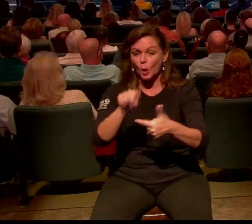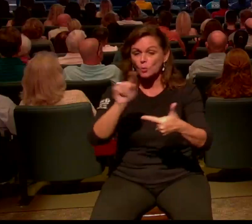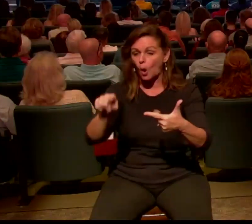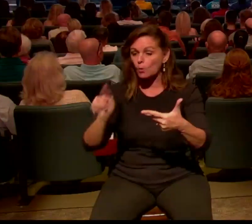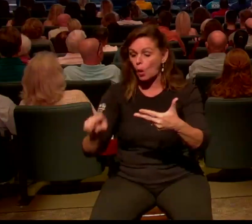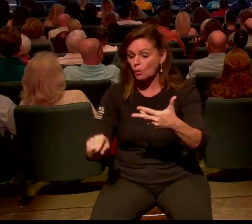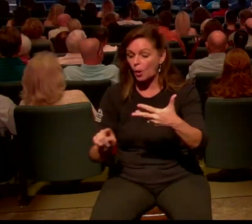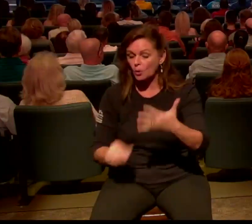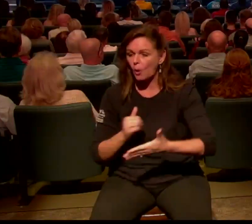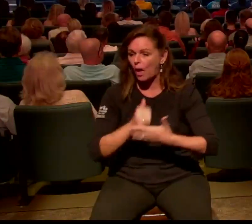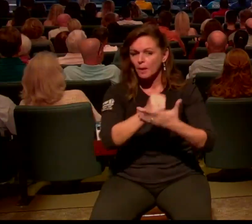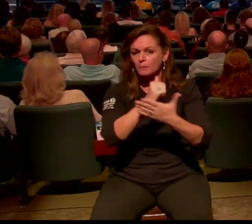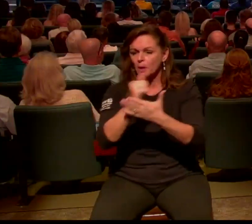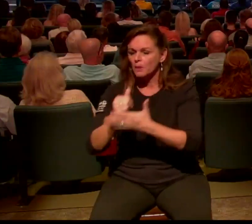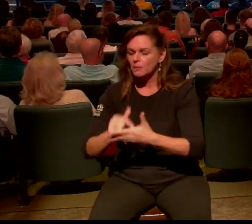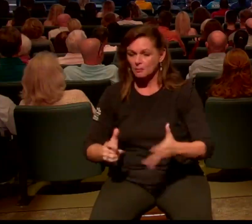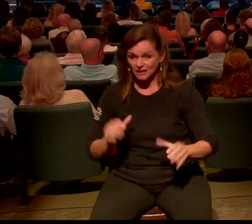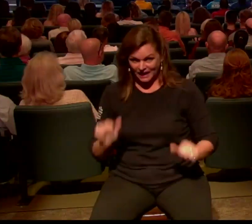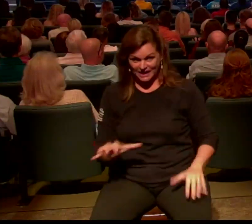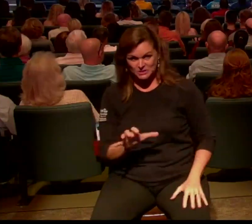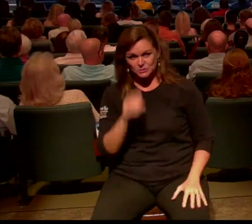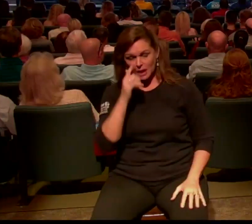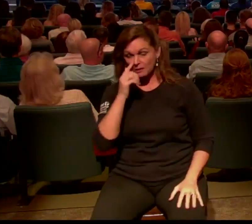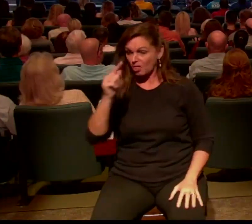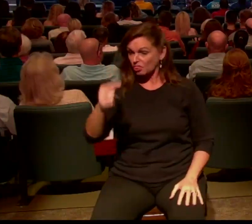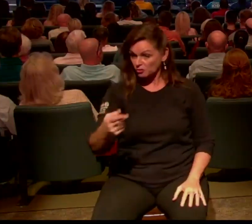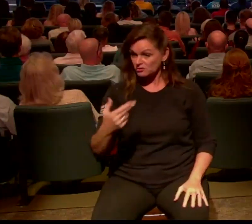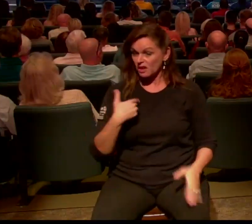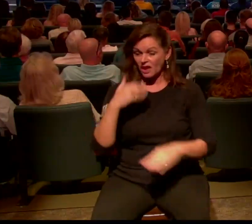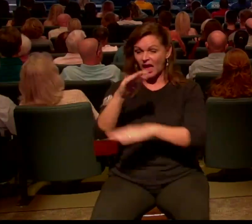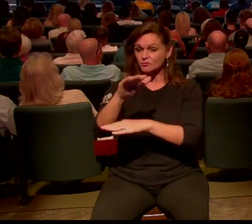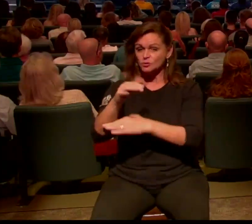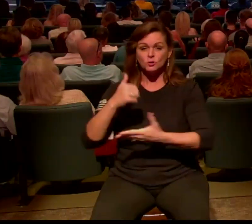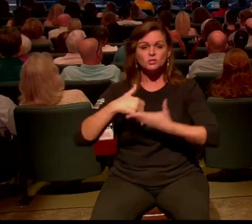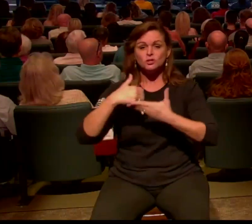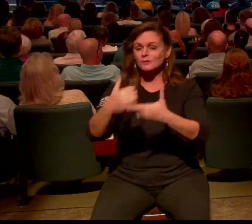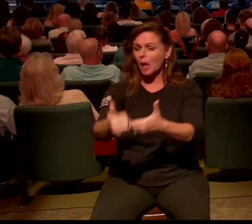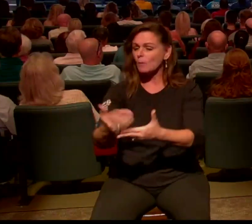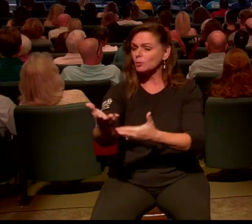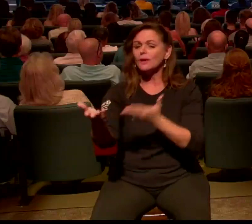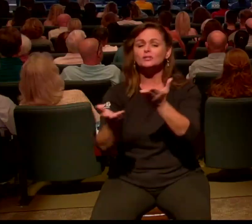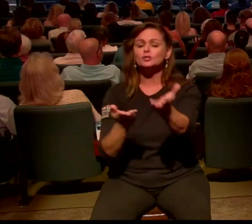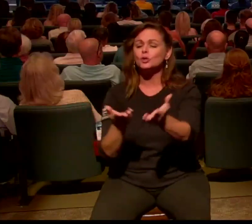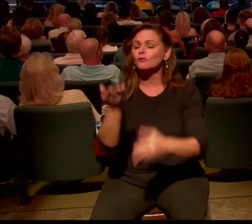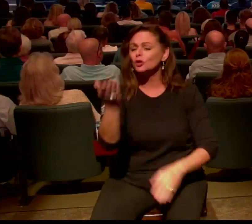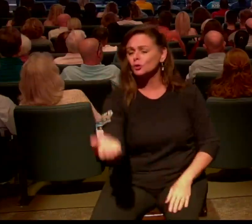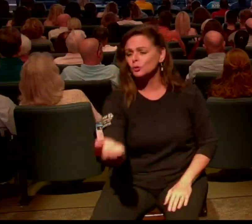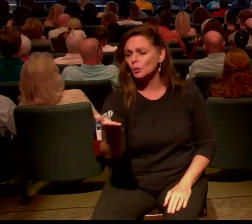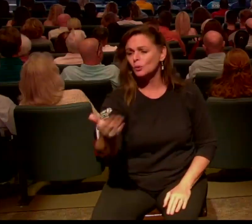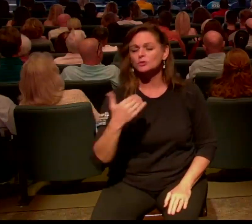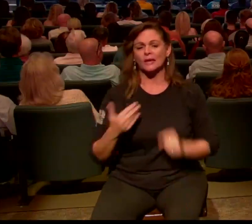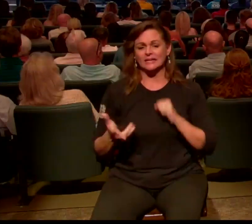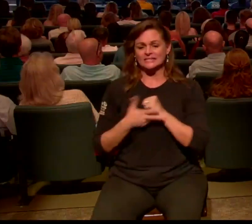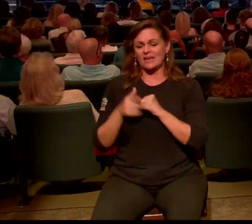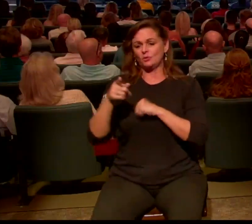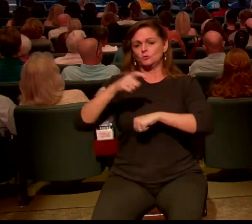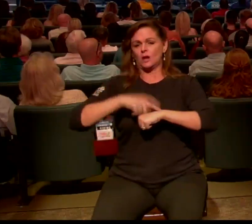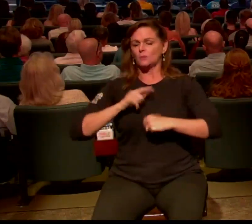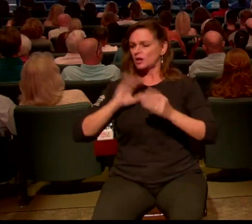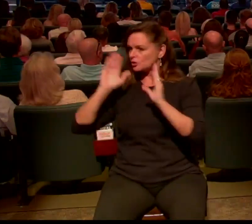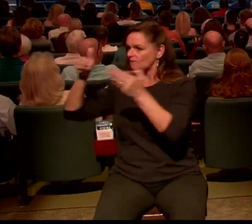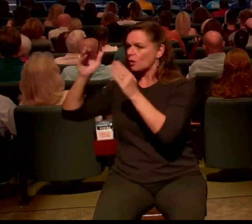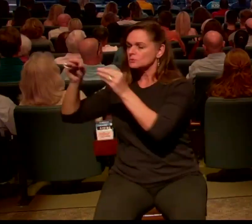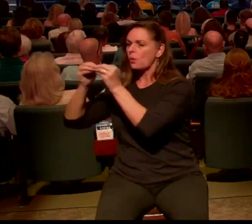for you. He said, could I every Thursday afternoon do errands for you so that I could save you time, so you could spend